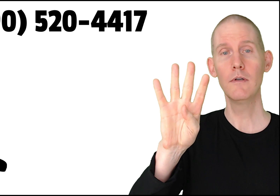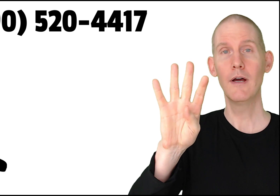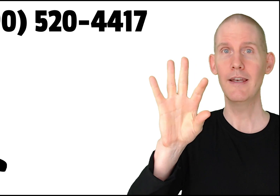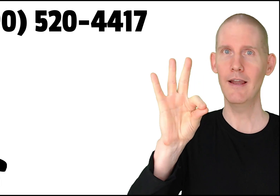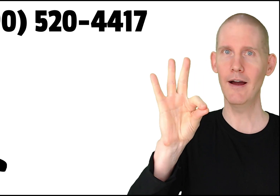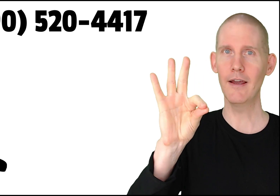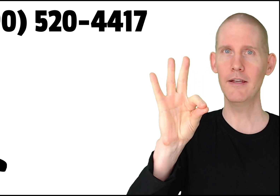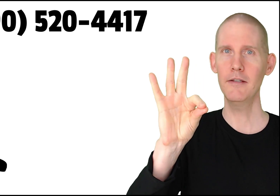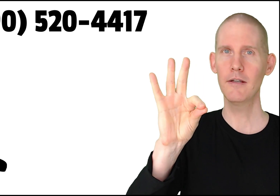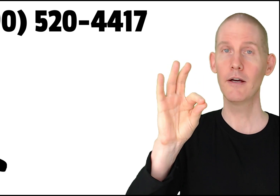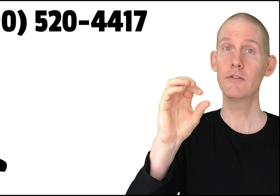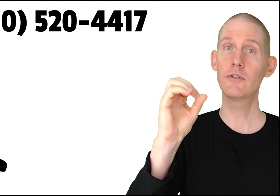490.